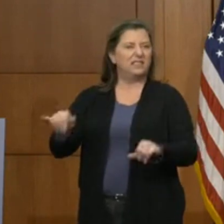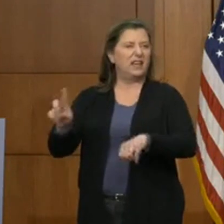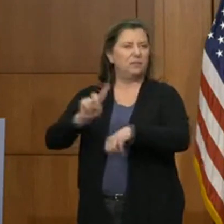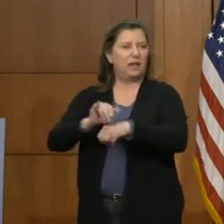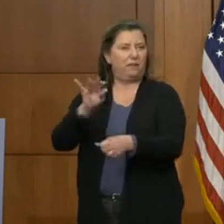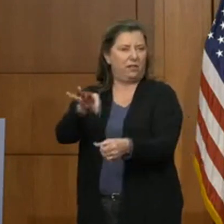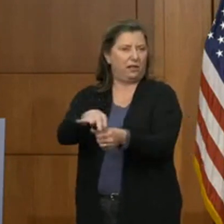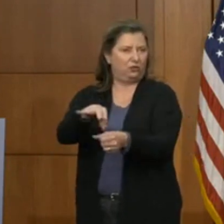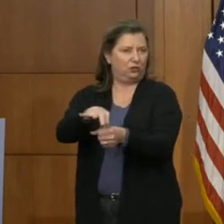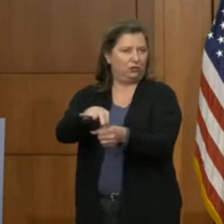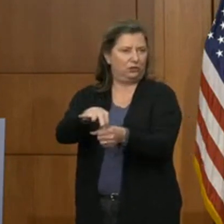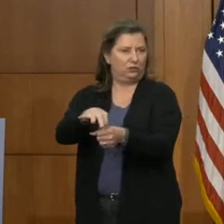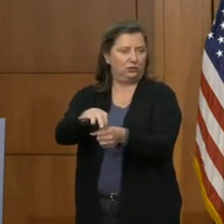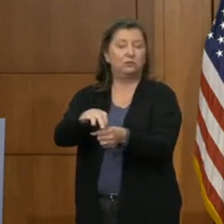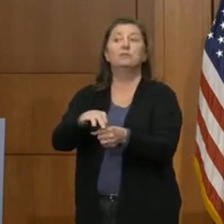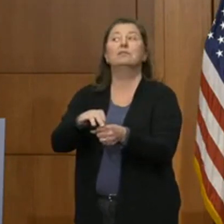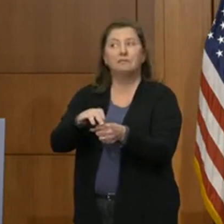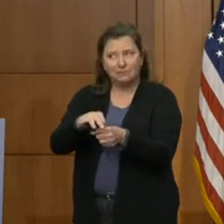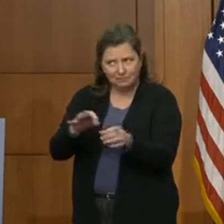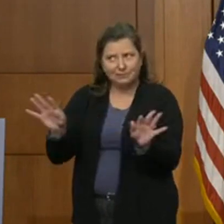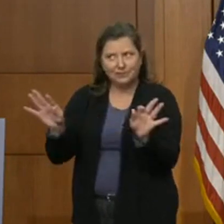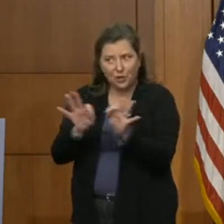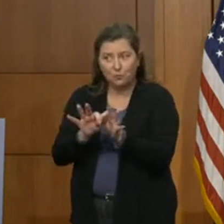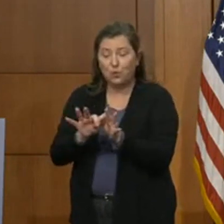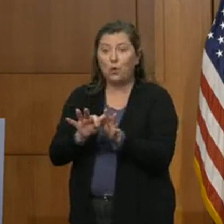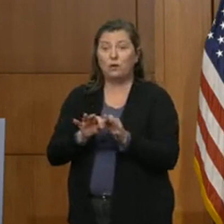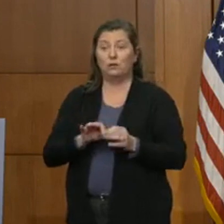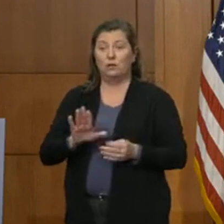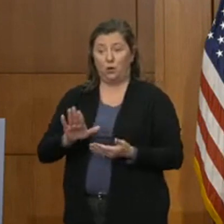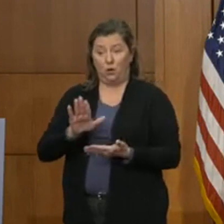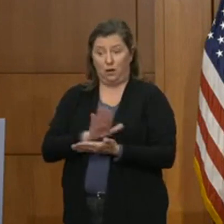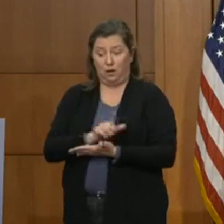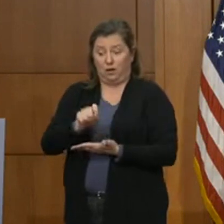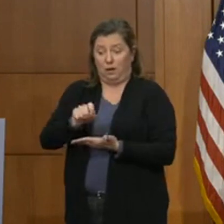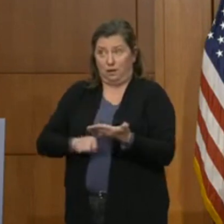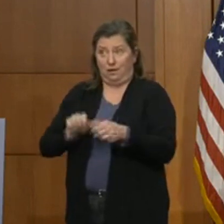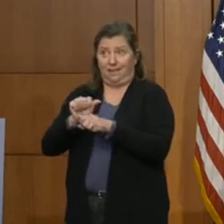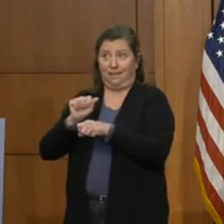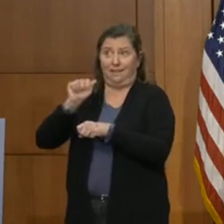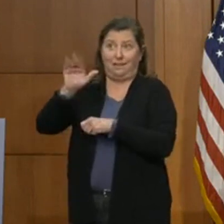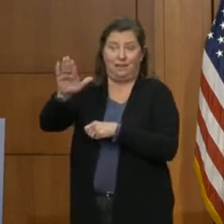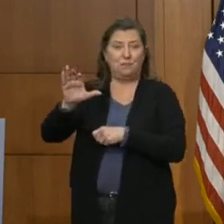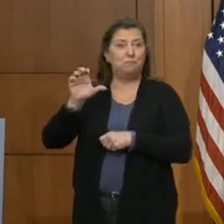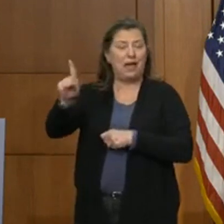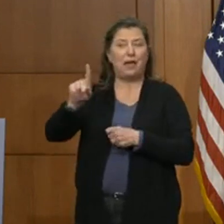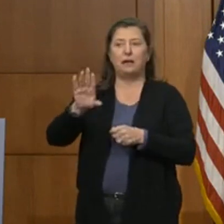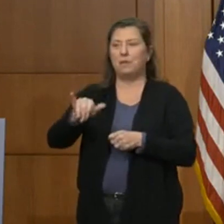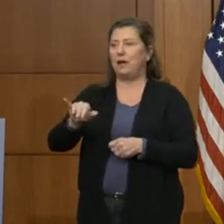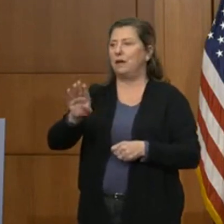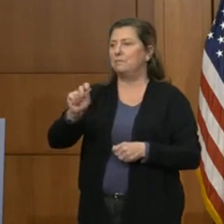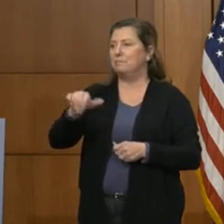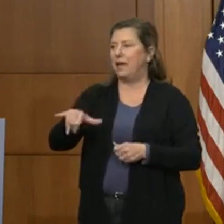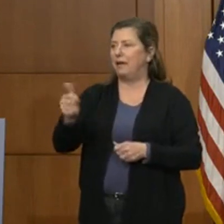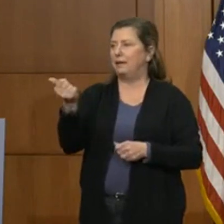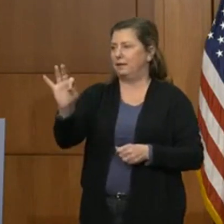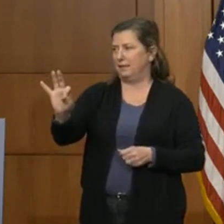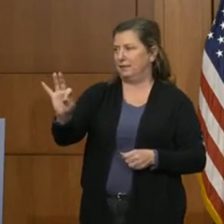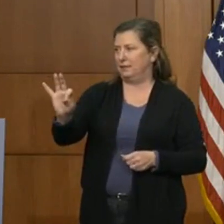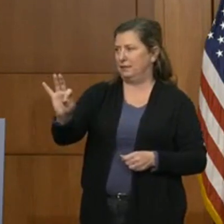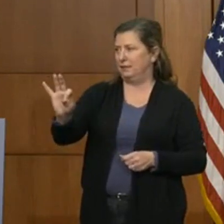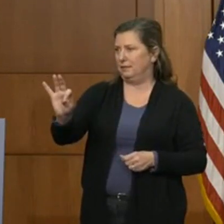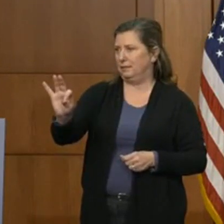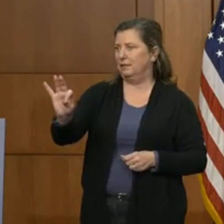election. So you need to get your ballots back in by May the 19th. We will